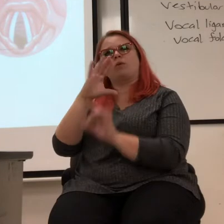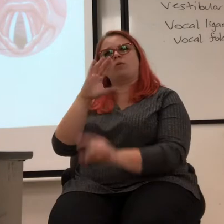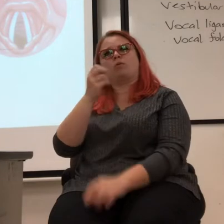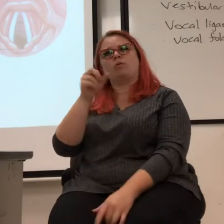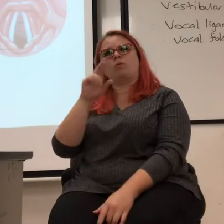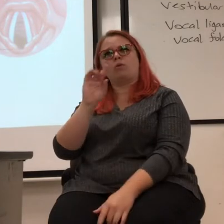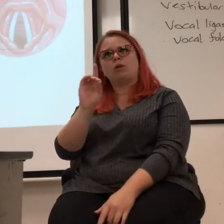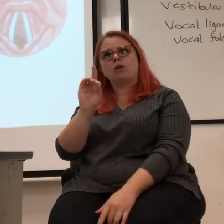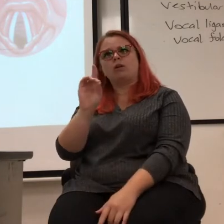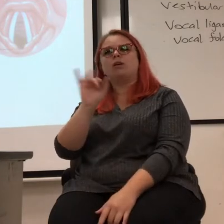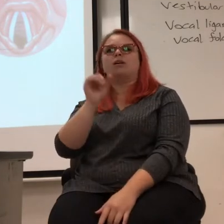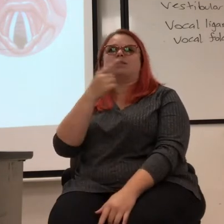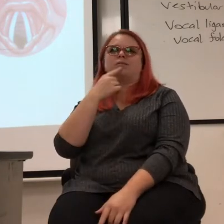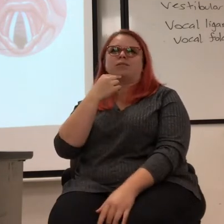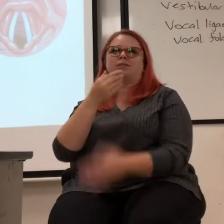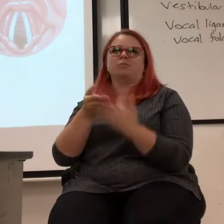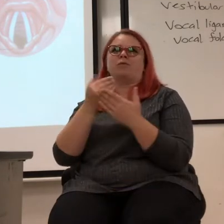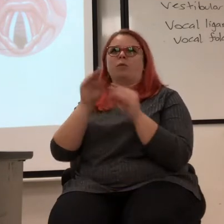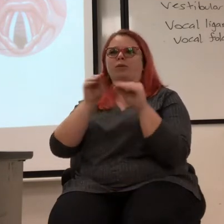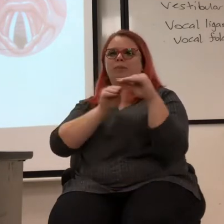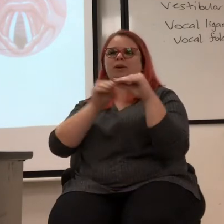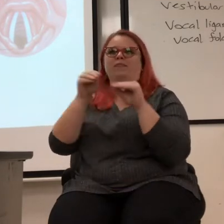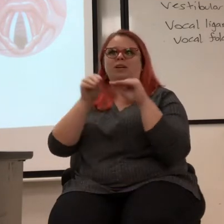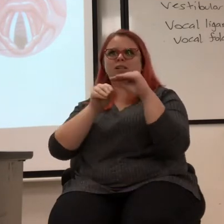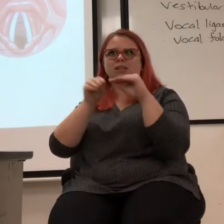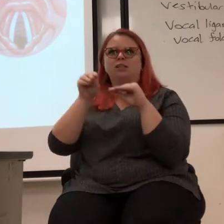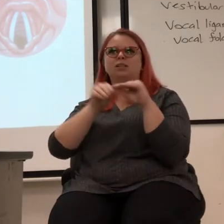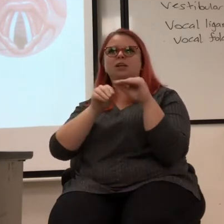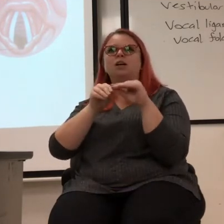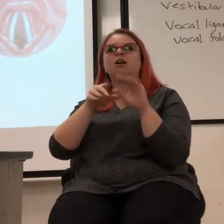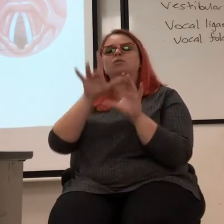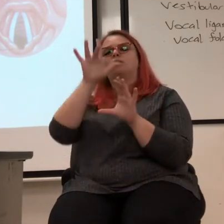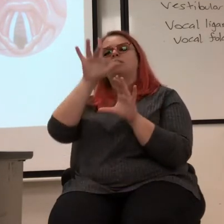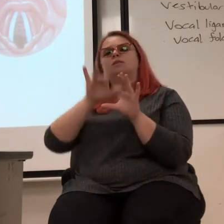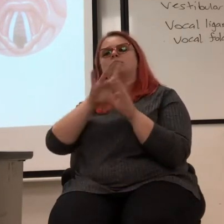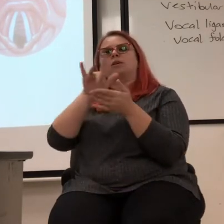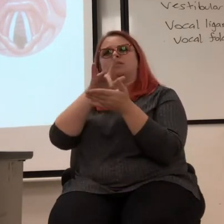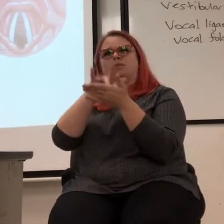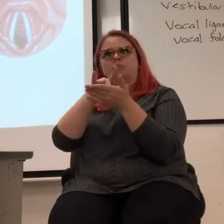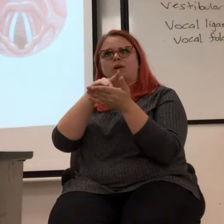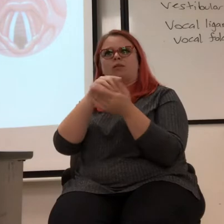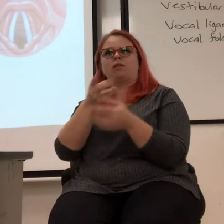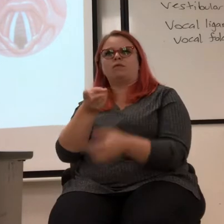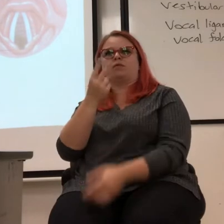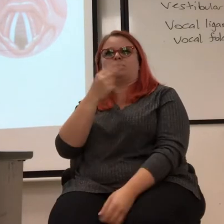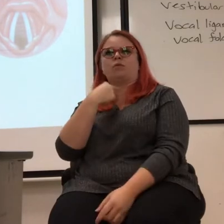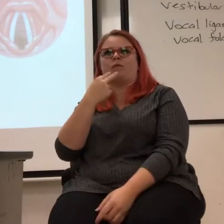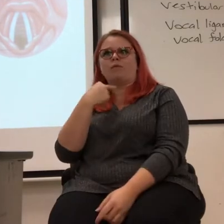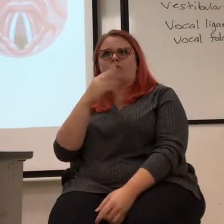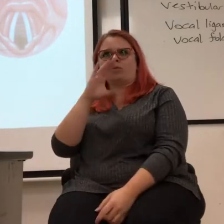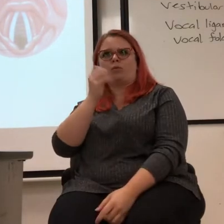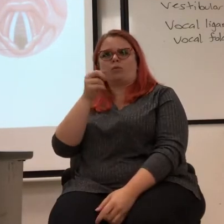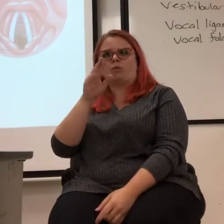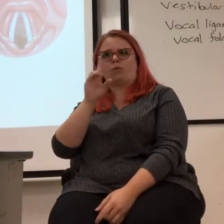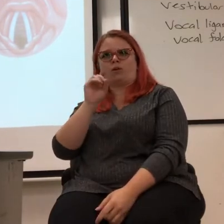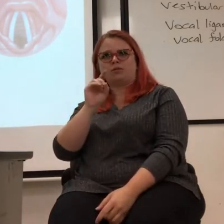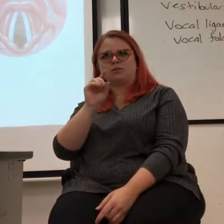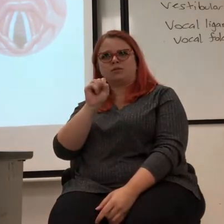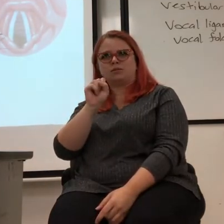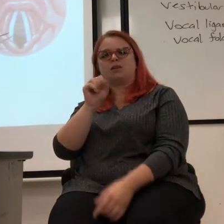And like I said before, they pivot. The space between vocal cords is the glottis. Okay, this is what it looks like in